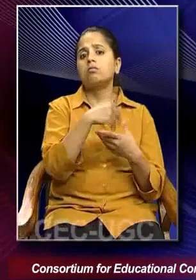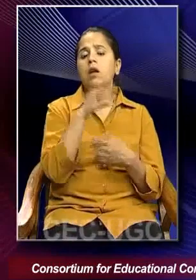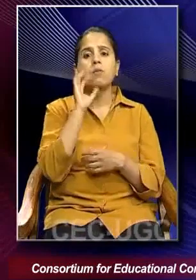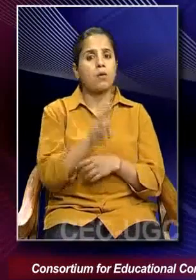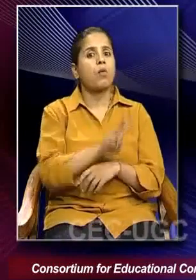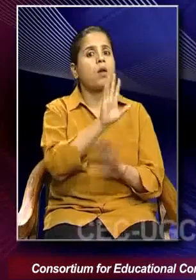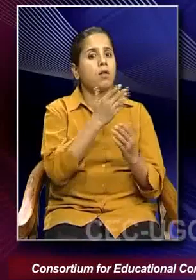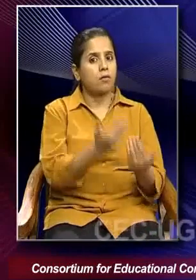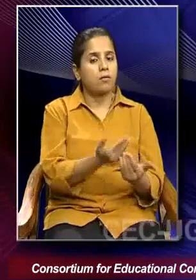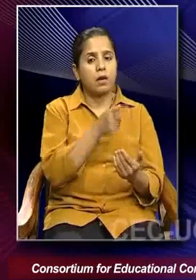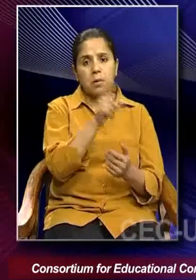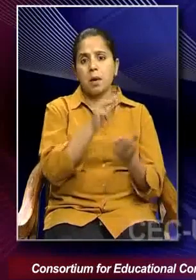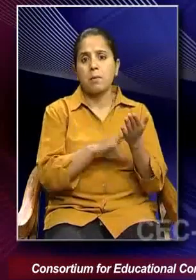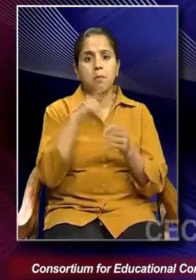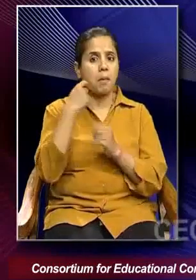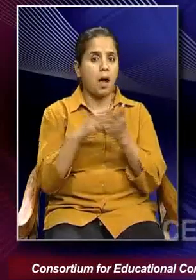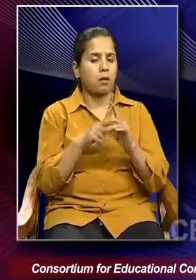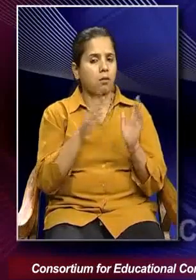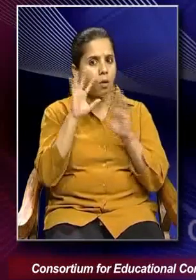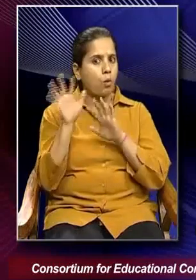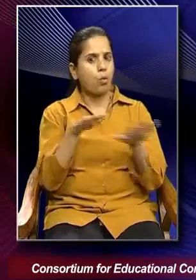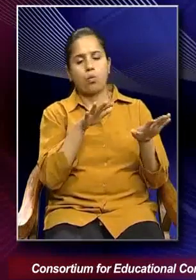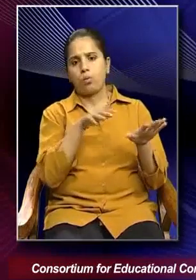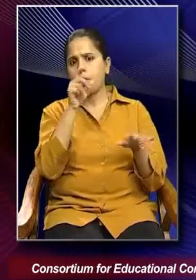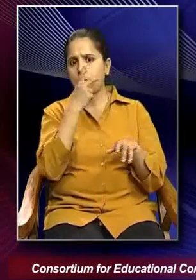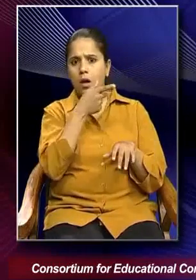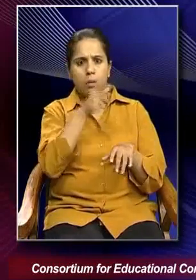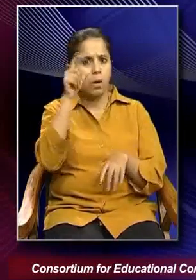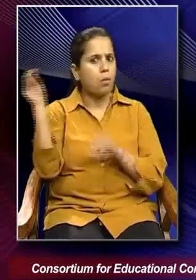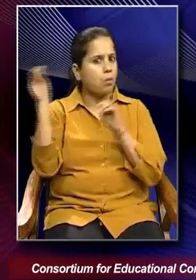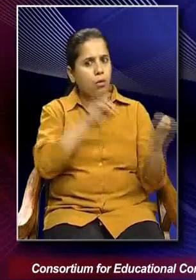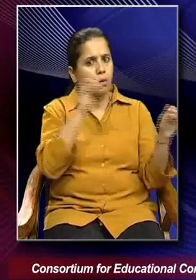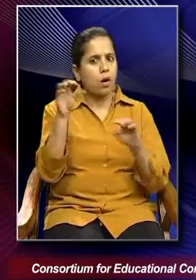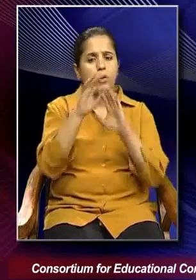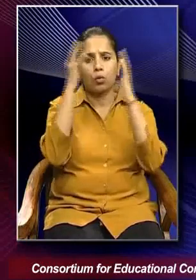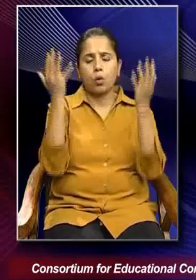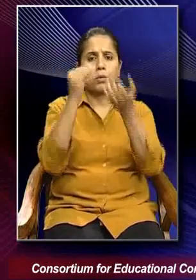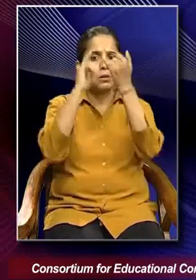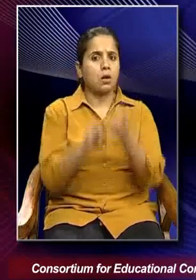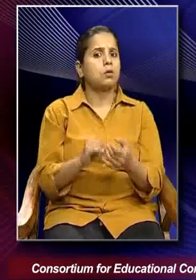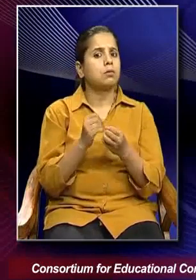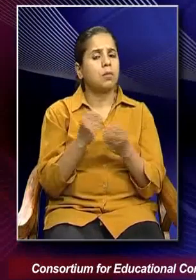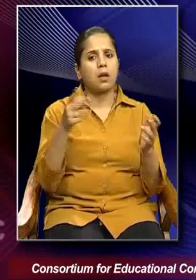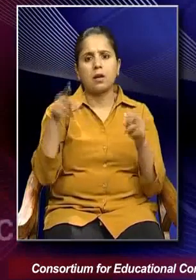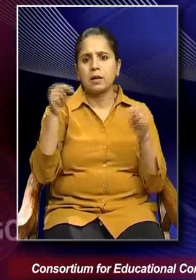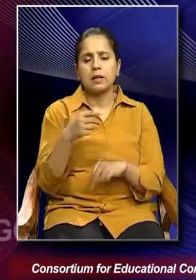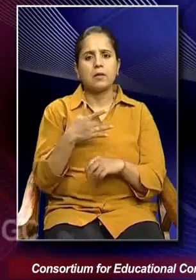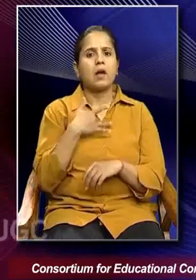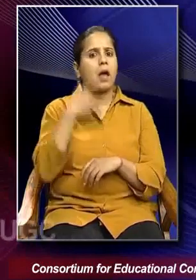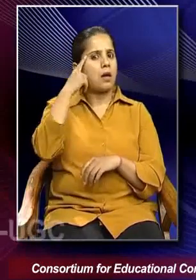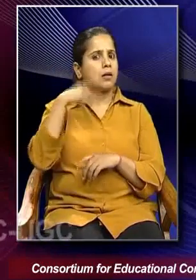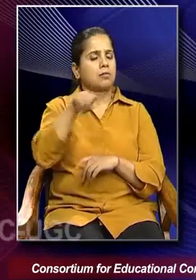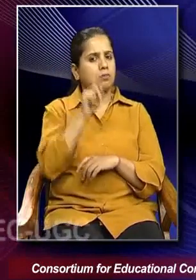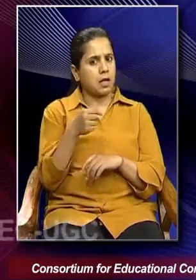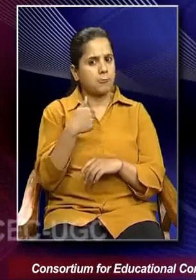migrant issue actually got a huge attention, and that was a time in many countries of global south there was a need felt to come